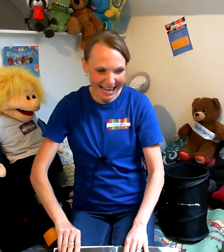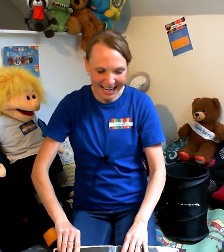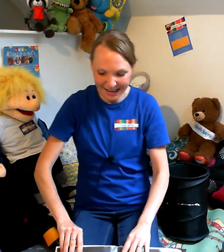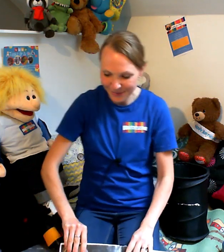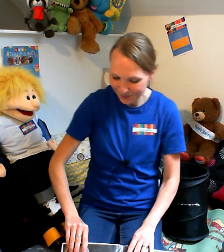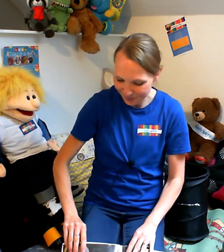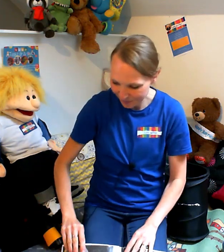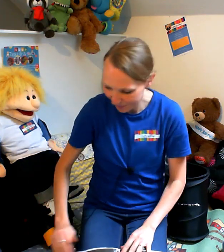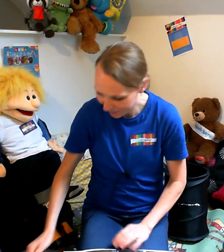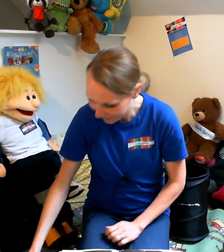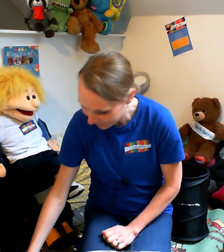Lovely.